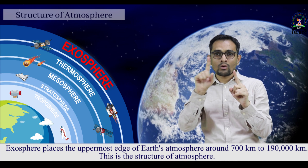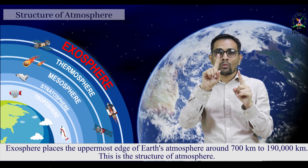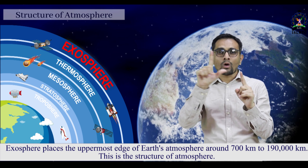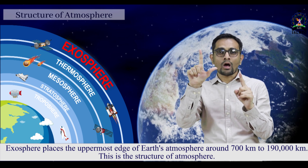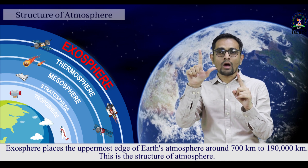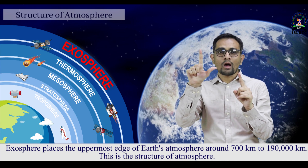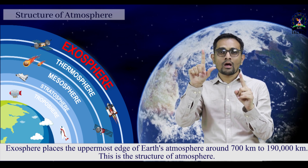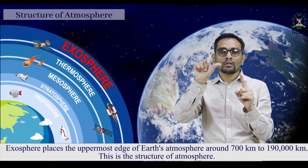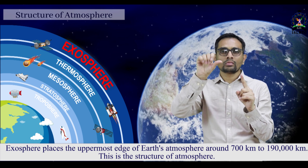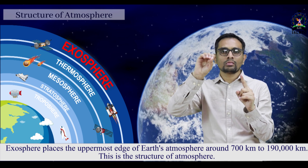1,90,000 kilometers.